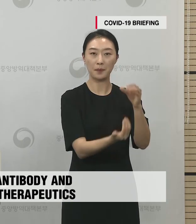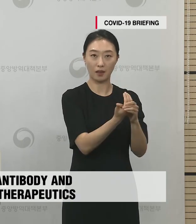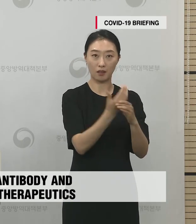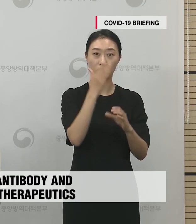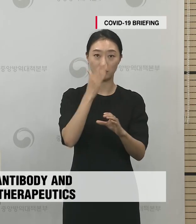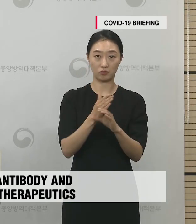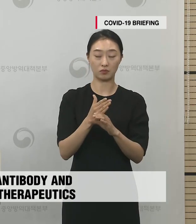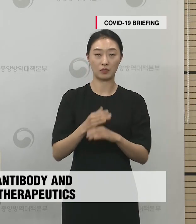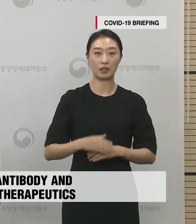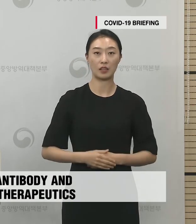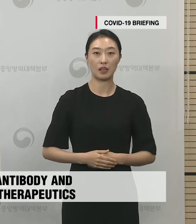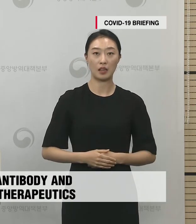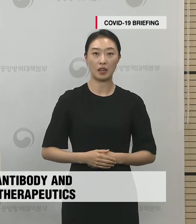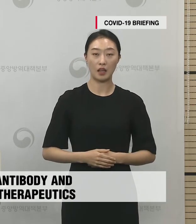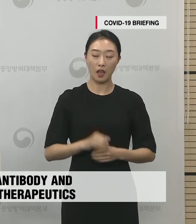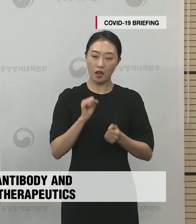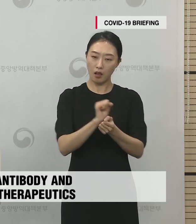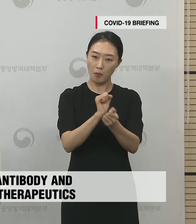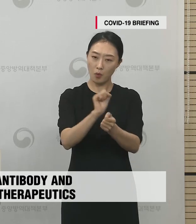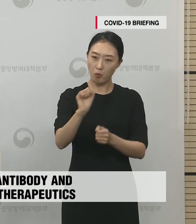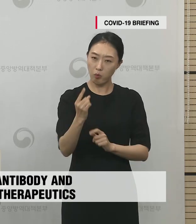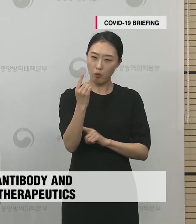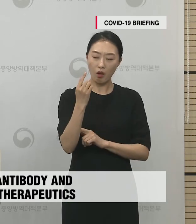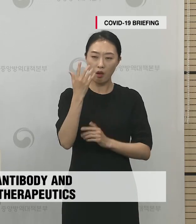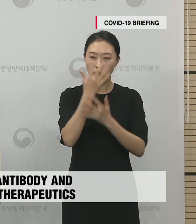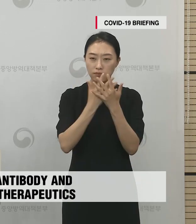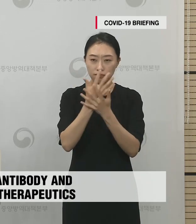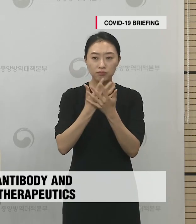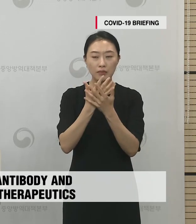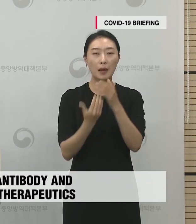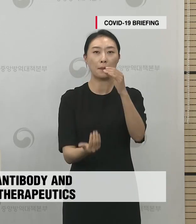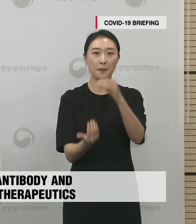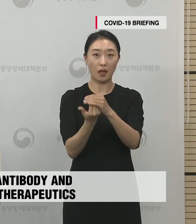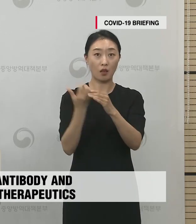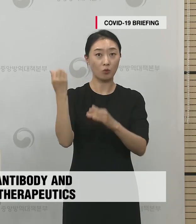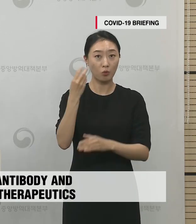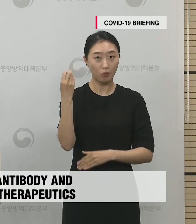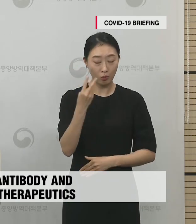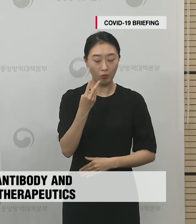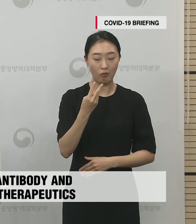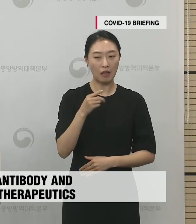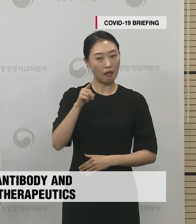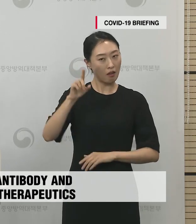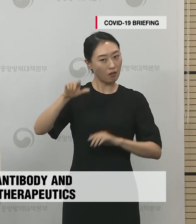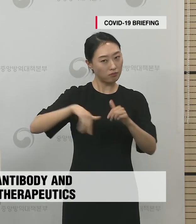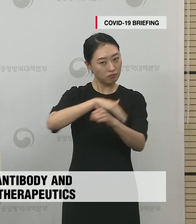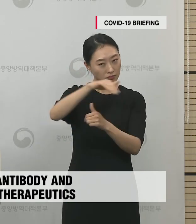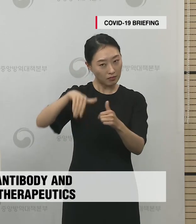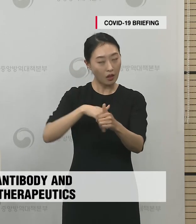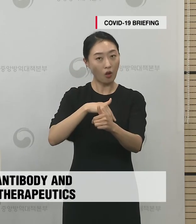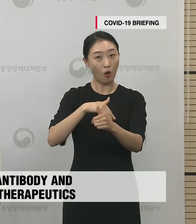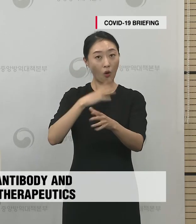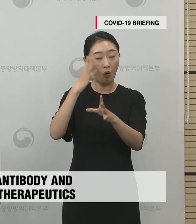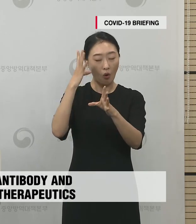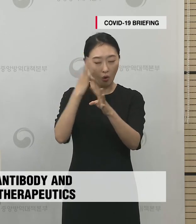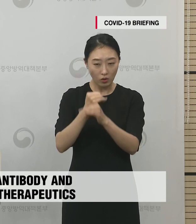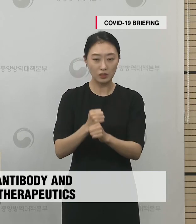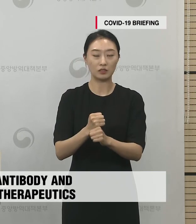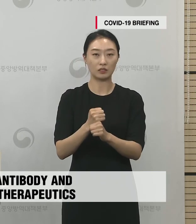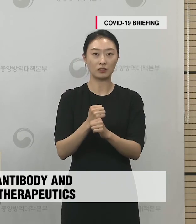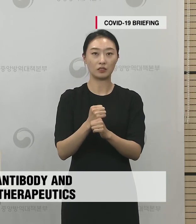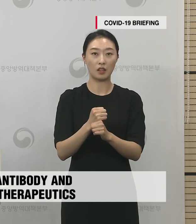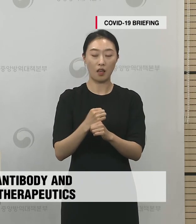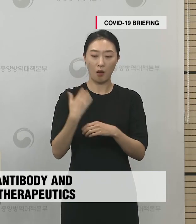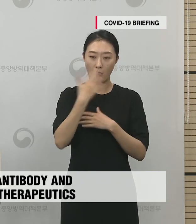and after-school cram schools. And there are also cases of infection whose sources of infection